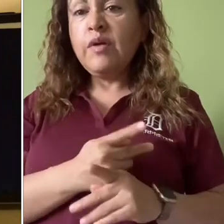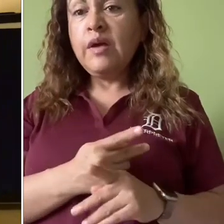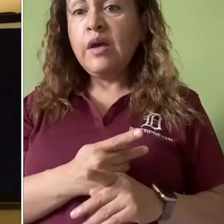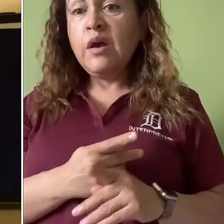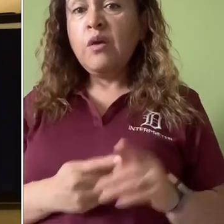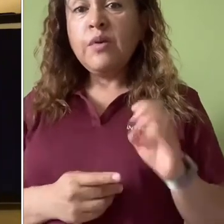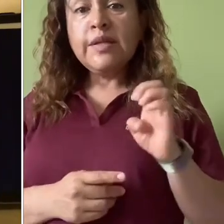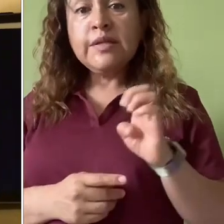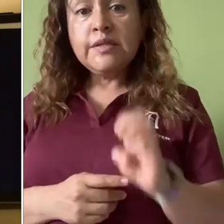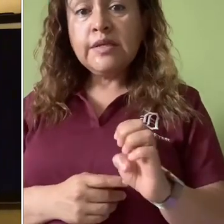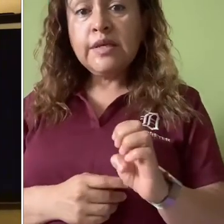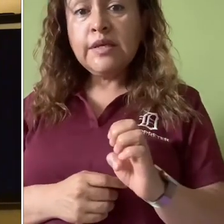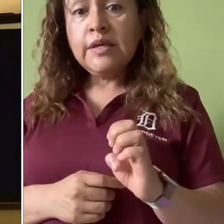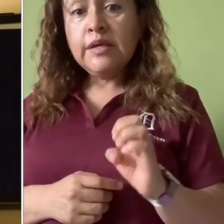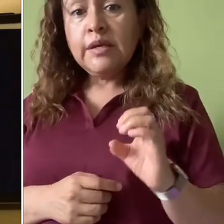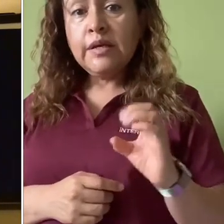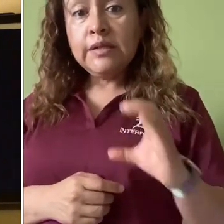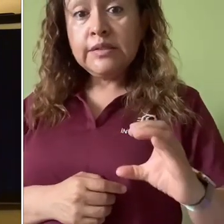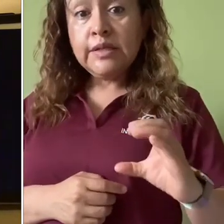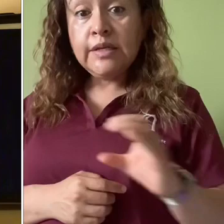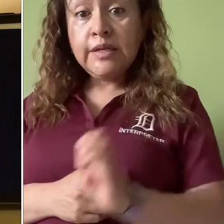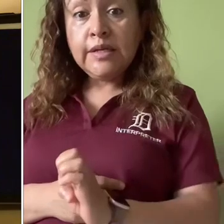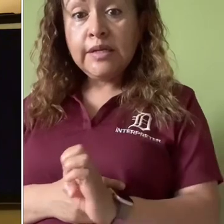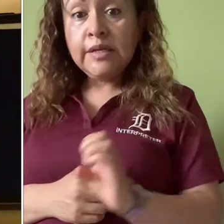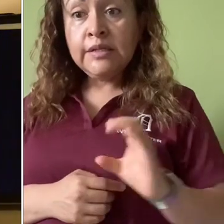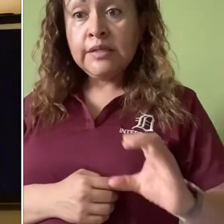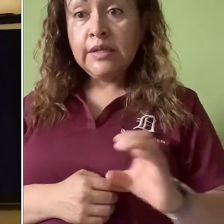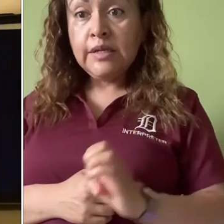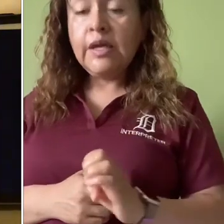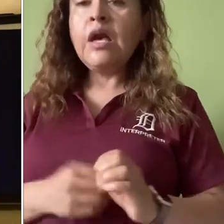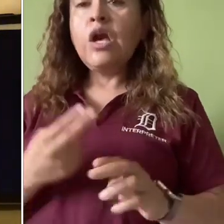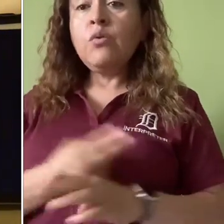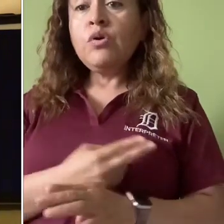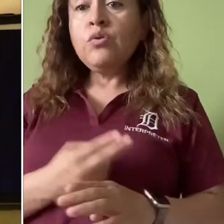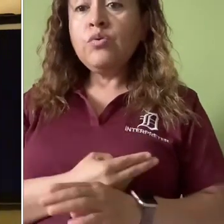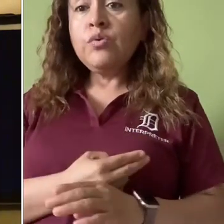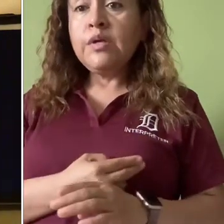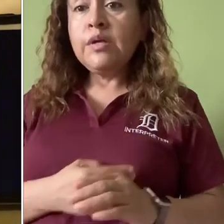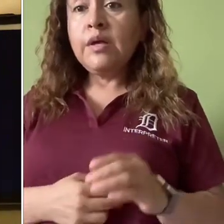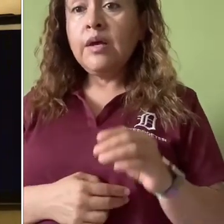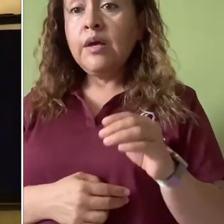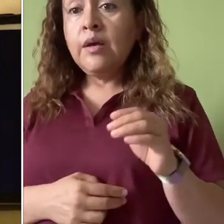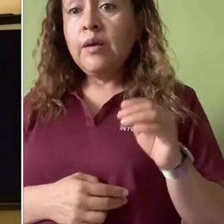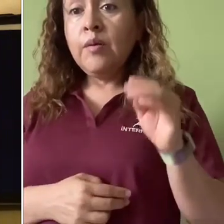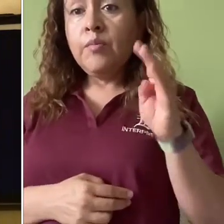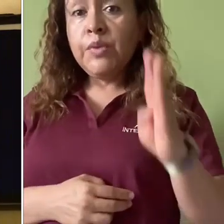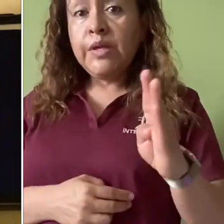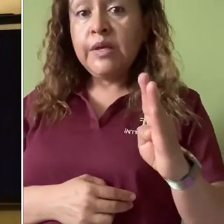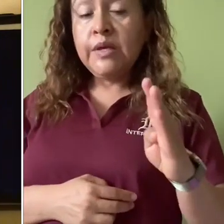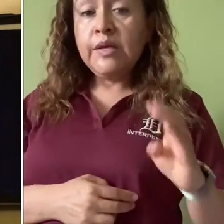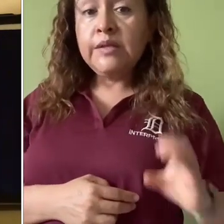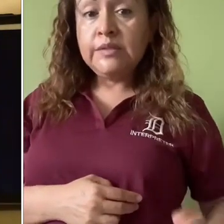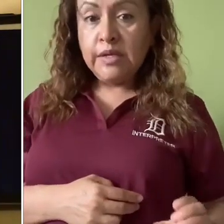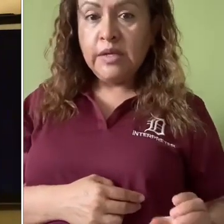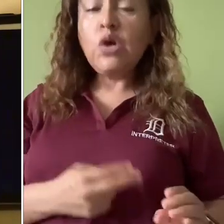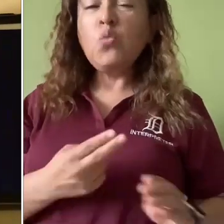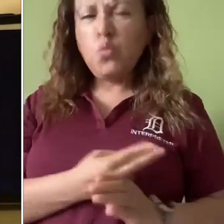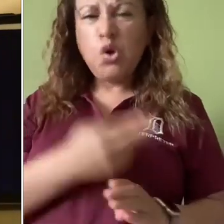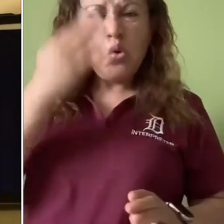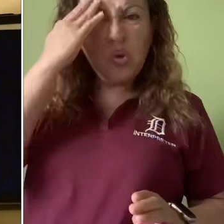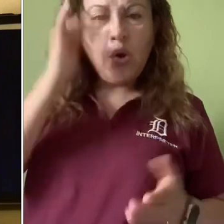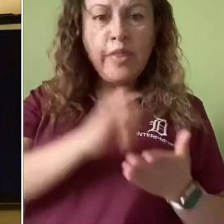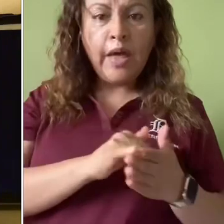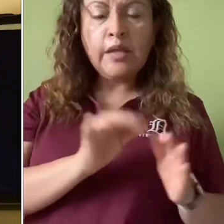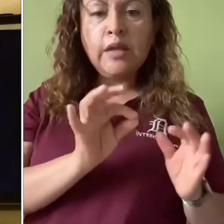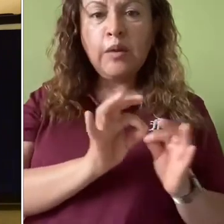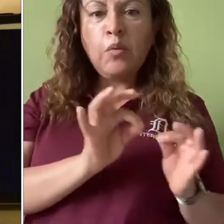the length of, well, we want to figure out what CE is. That's what we care about. And I'm using BC and DC because we know those values.